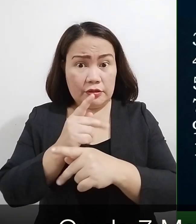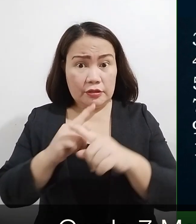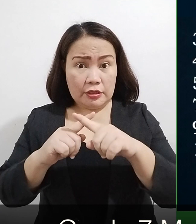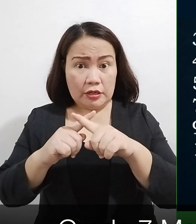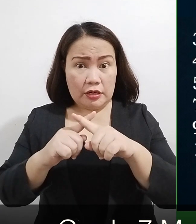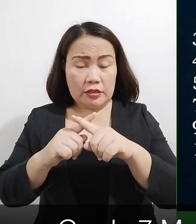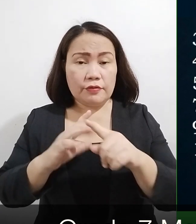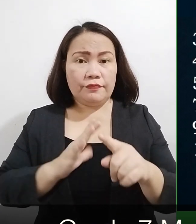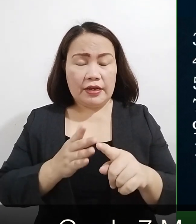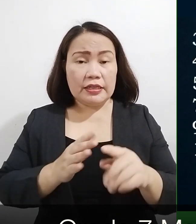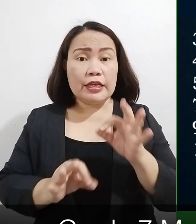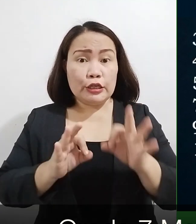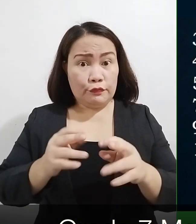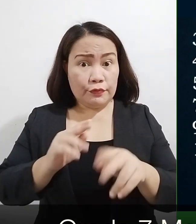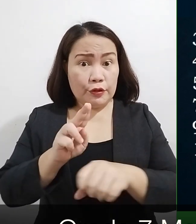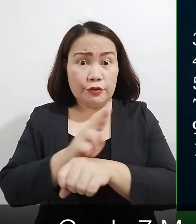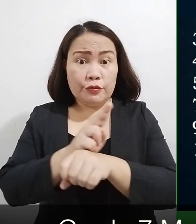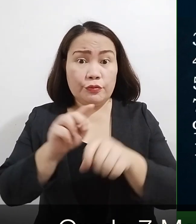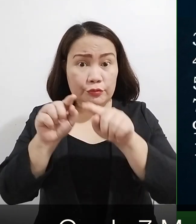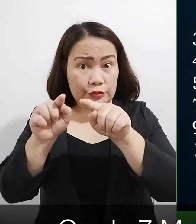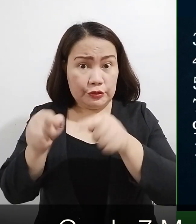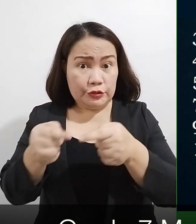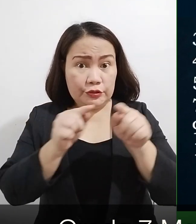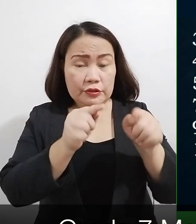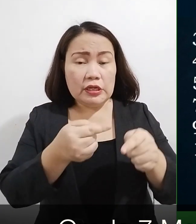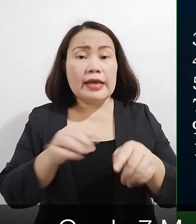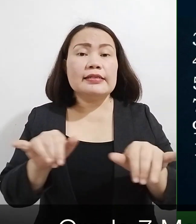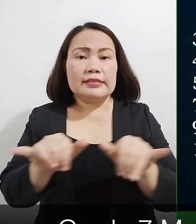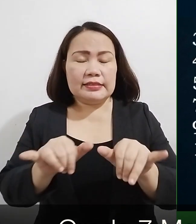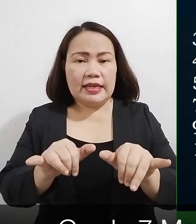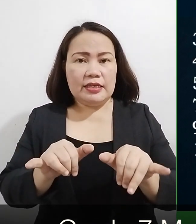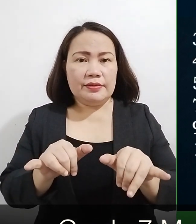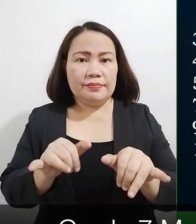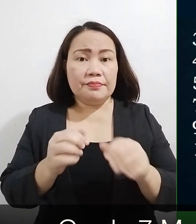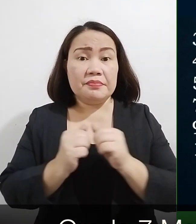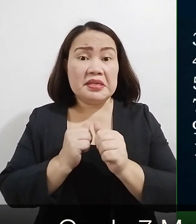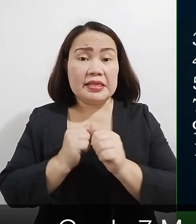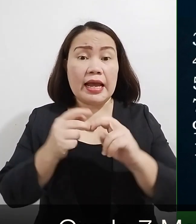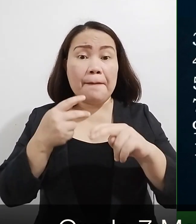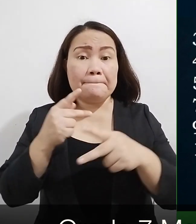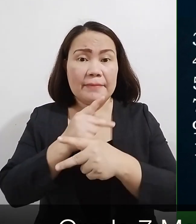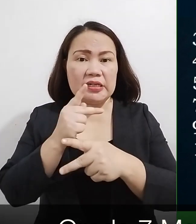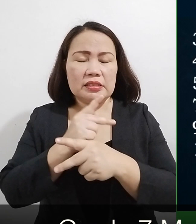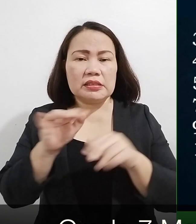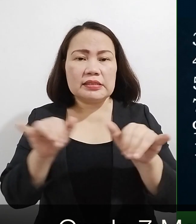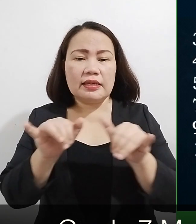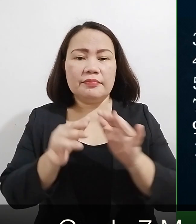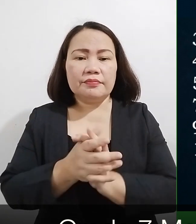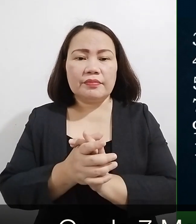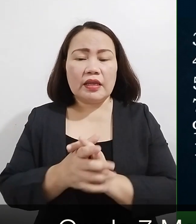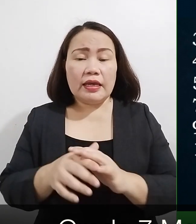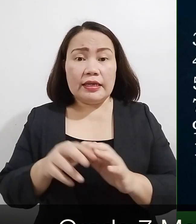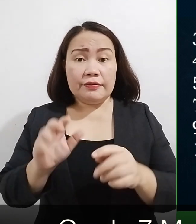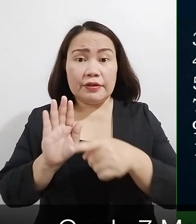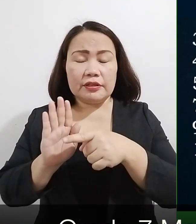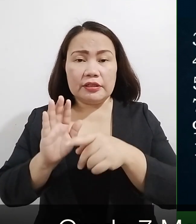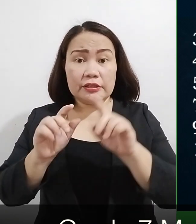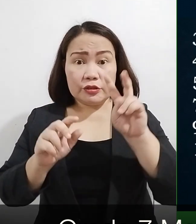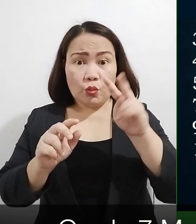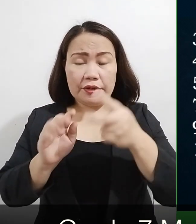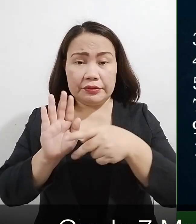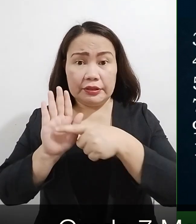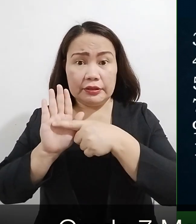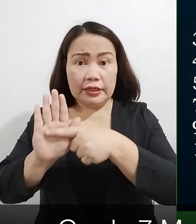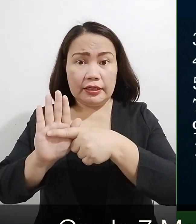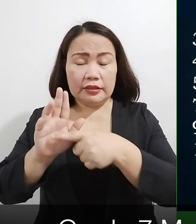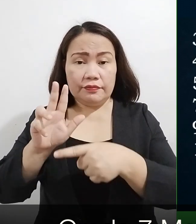those symbols both represents multiplication. Okay, so when we are squaring a negative